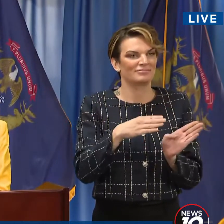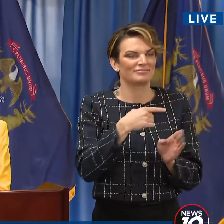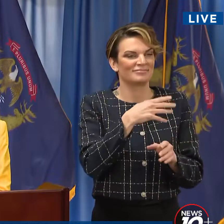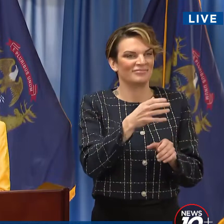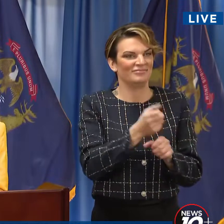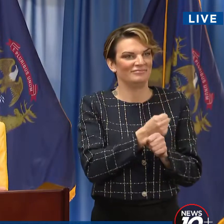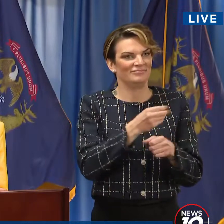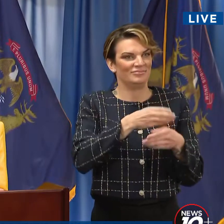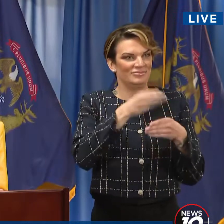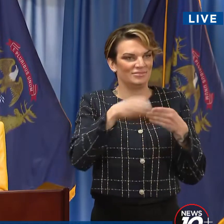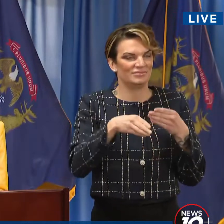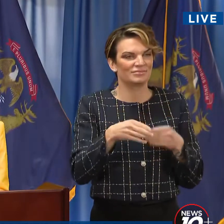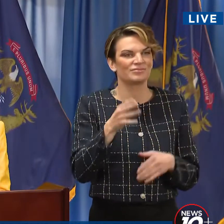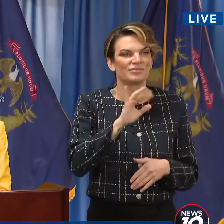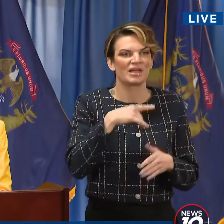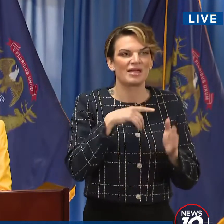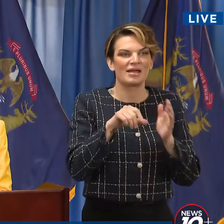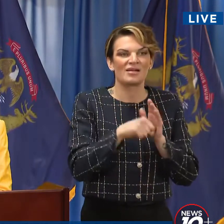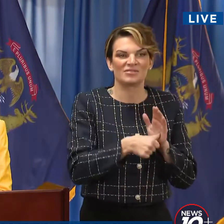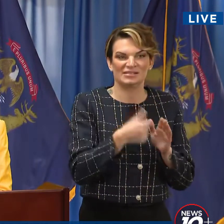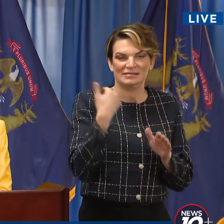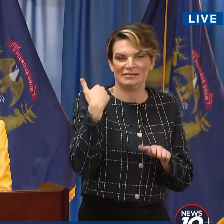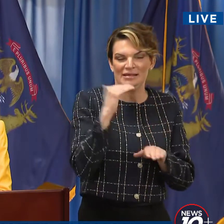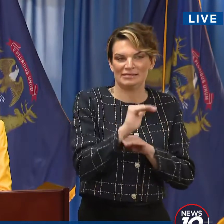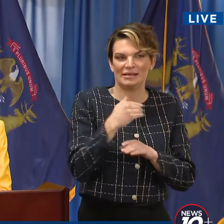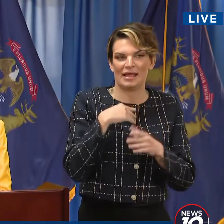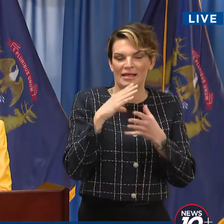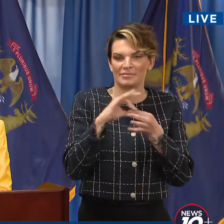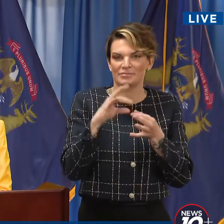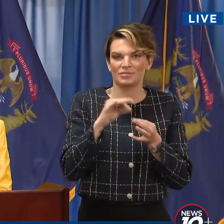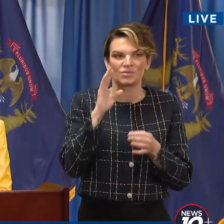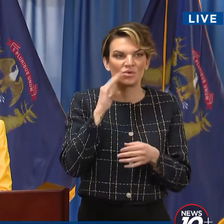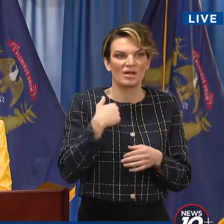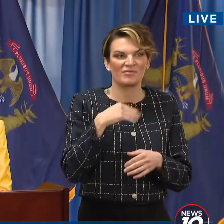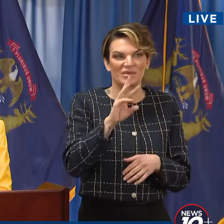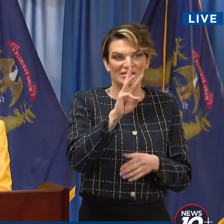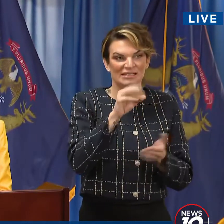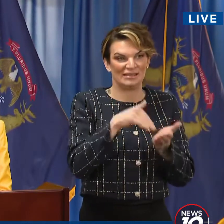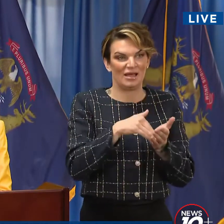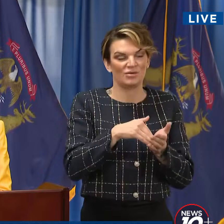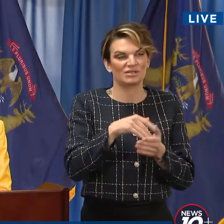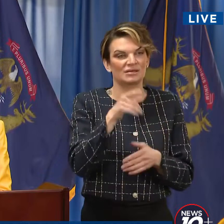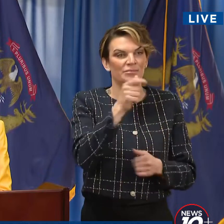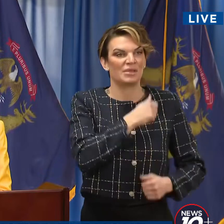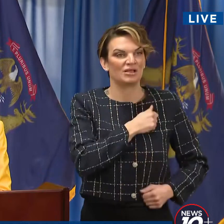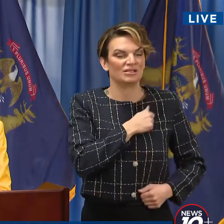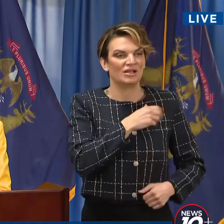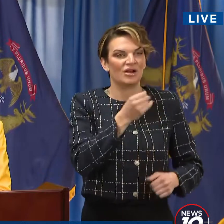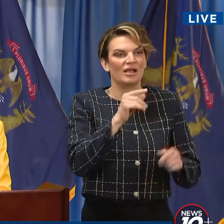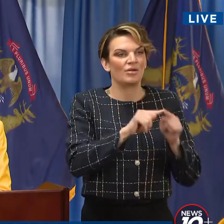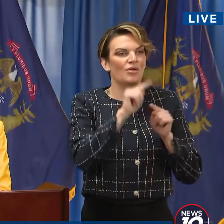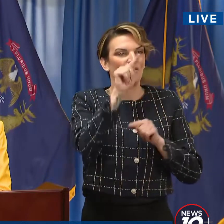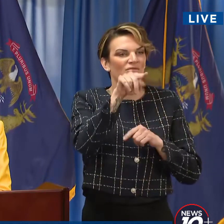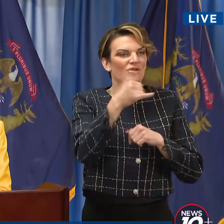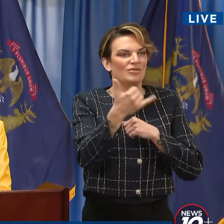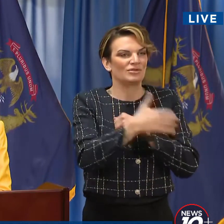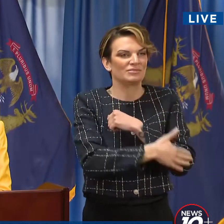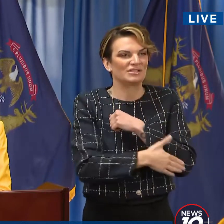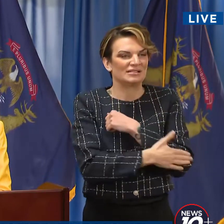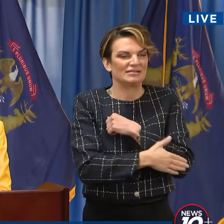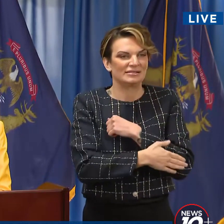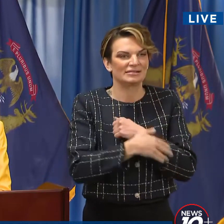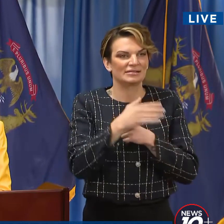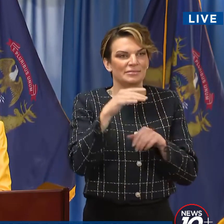thing I'll say, and that I emphasized last night, is that we know there's still about 6,000 outstanding military and overseas ballots. If they're postmarked by yesterday